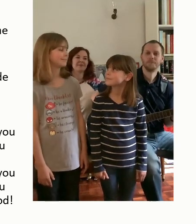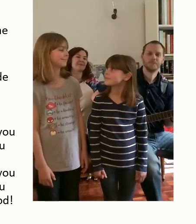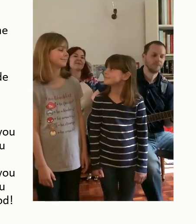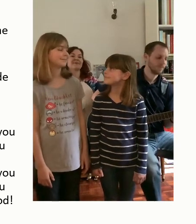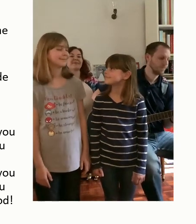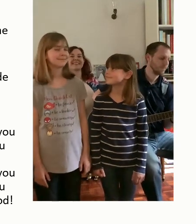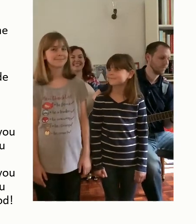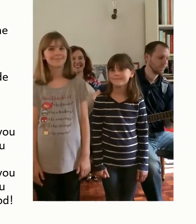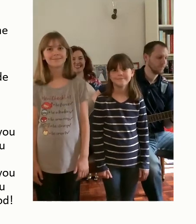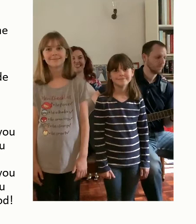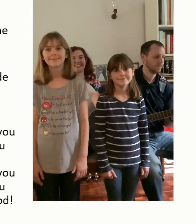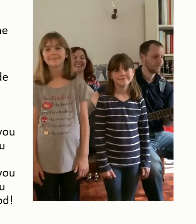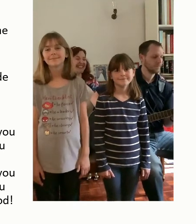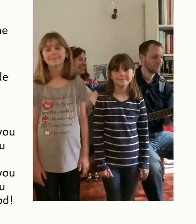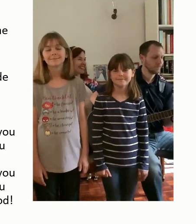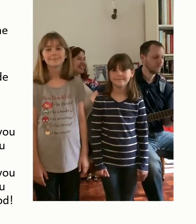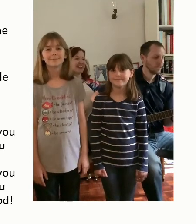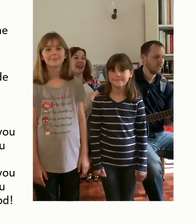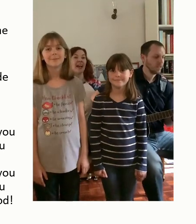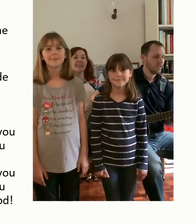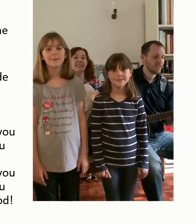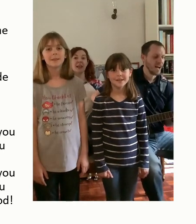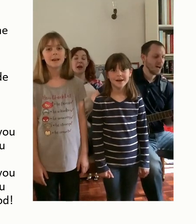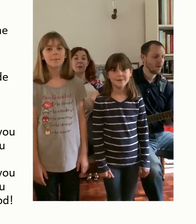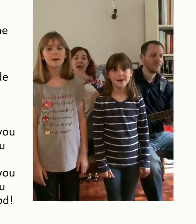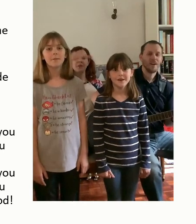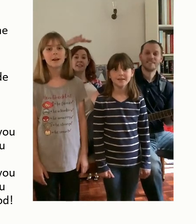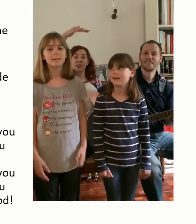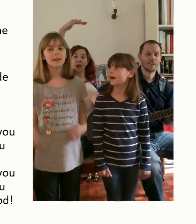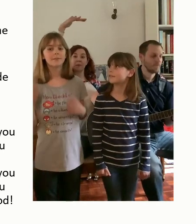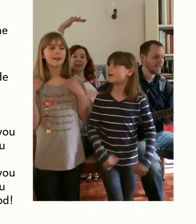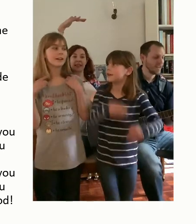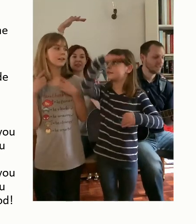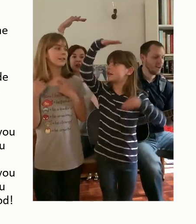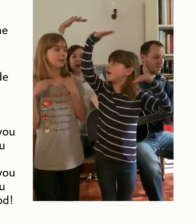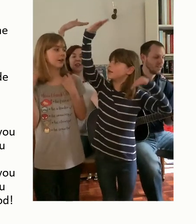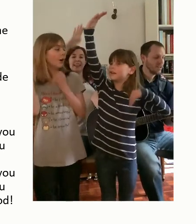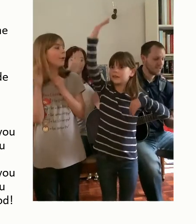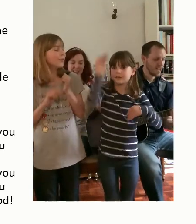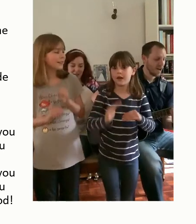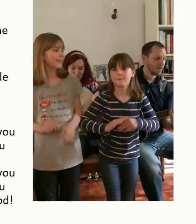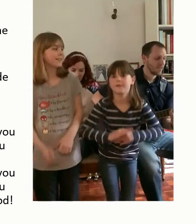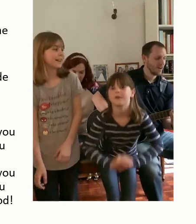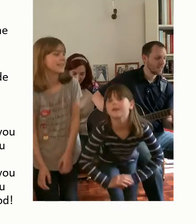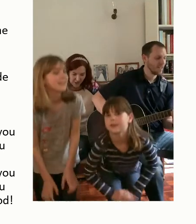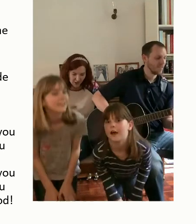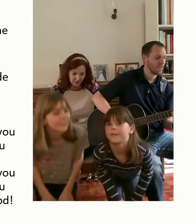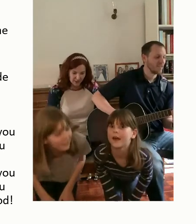Some of us are big and tall, some of us